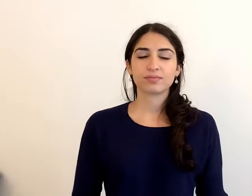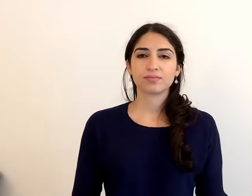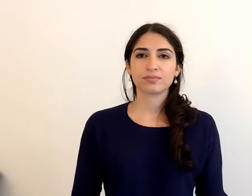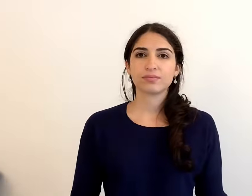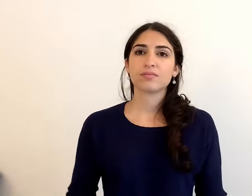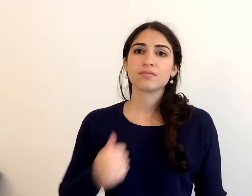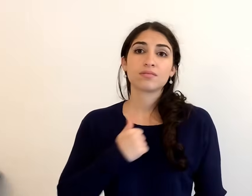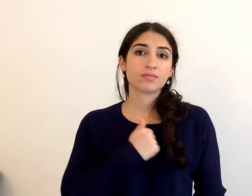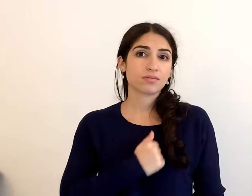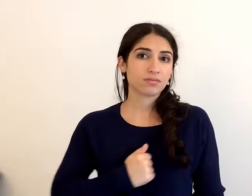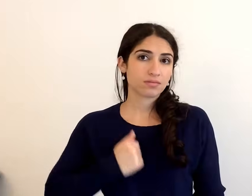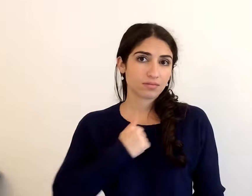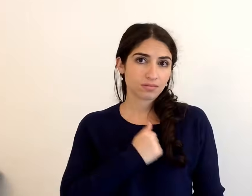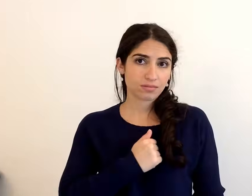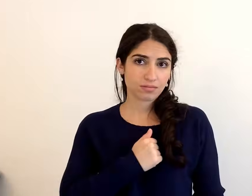Please, sorry.